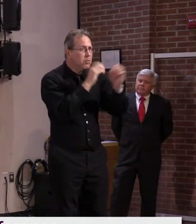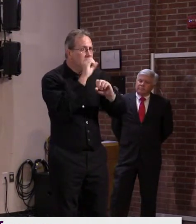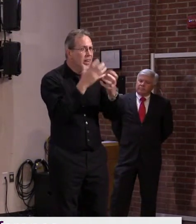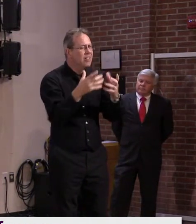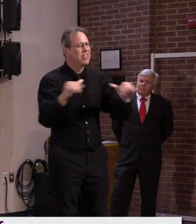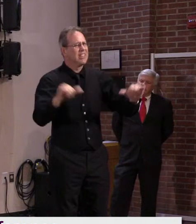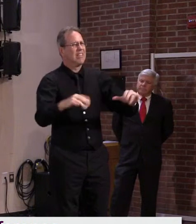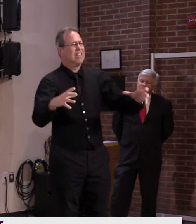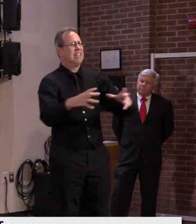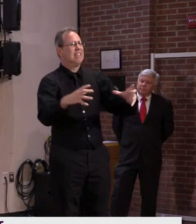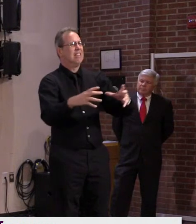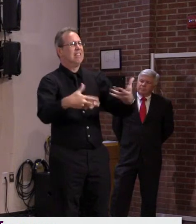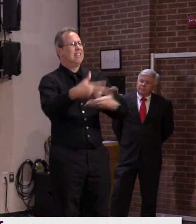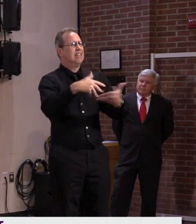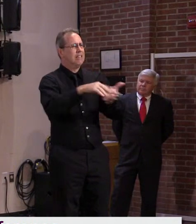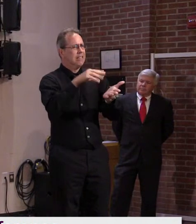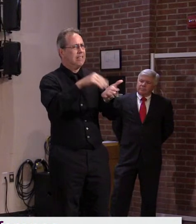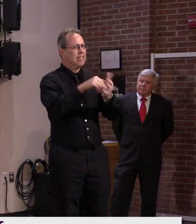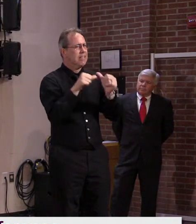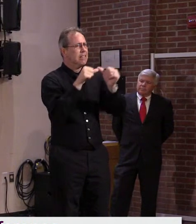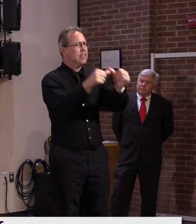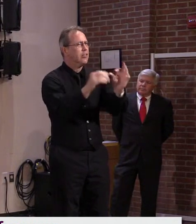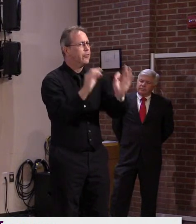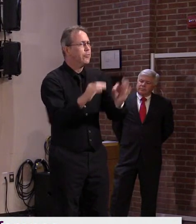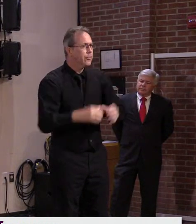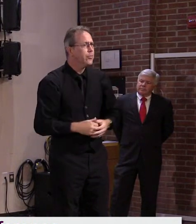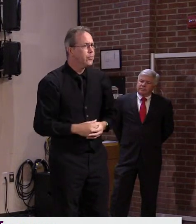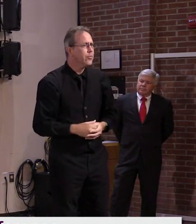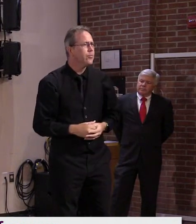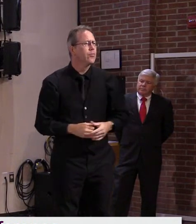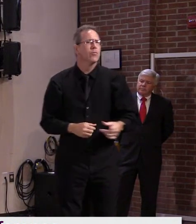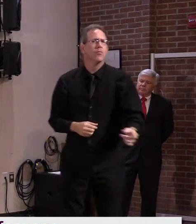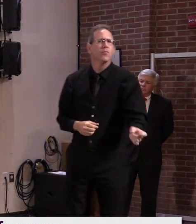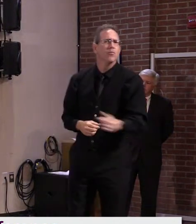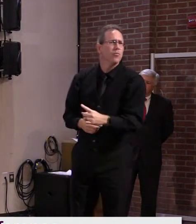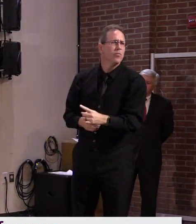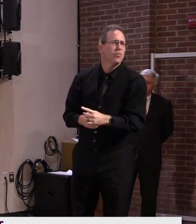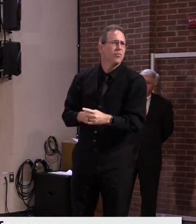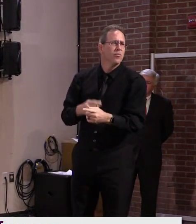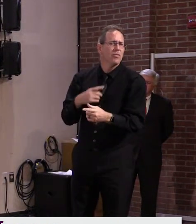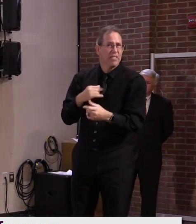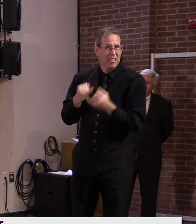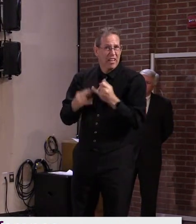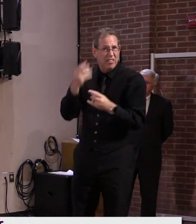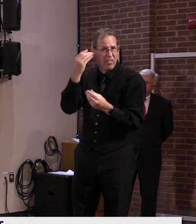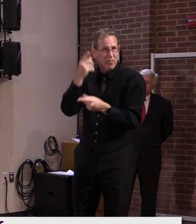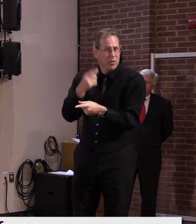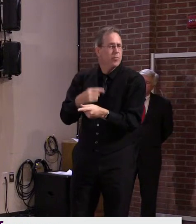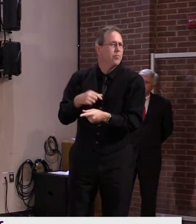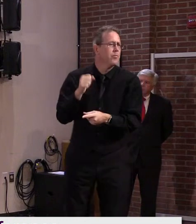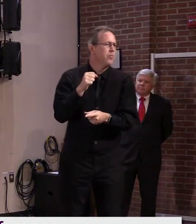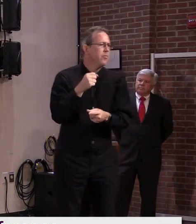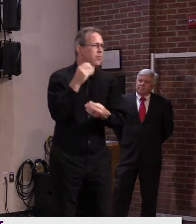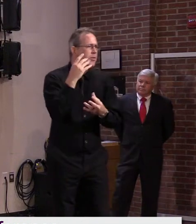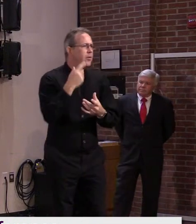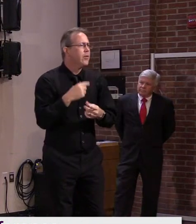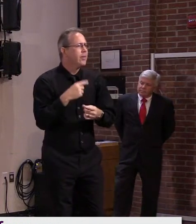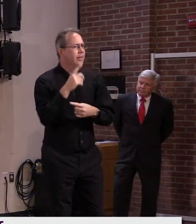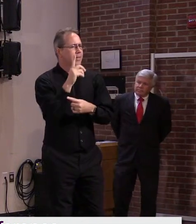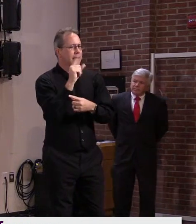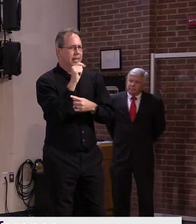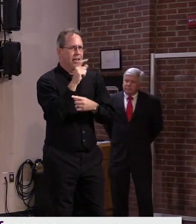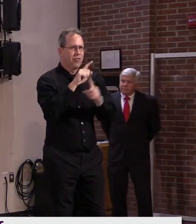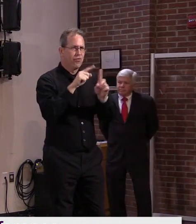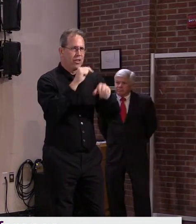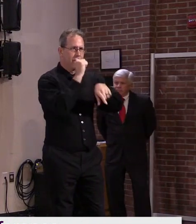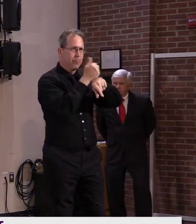And last thing, I understand you're obviously still working through a number of issues, but is there a target date at this point for when you would hope to be able to roll this